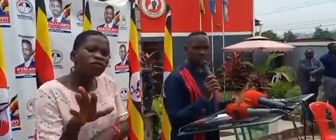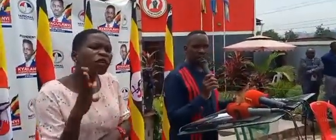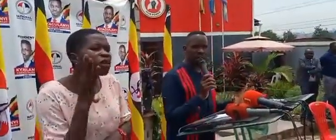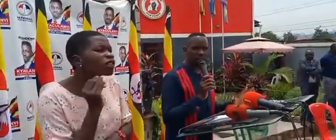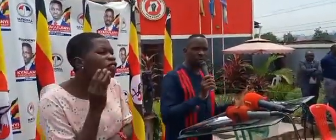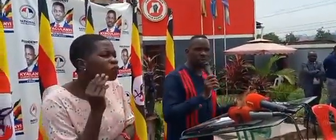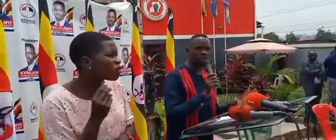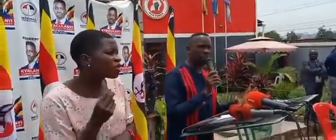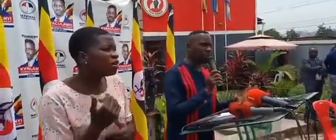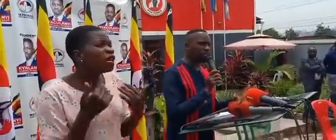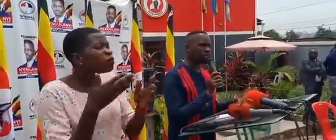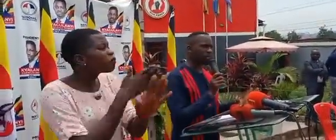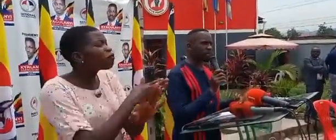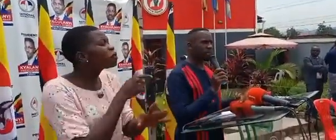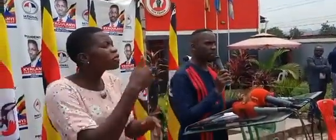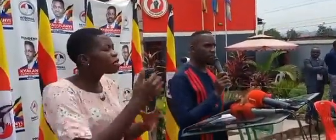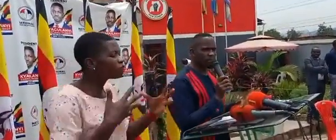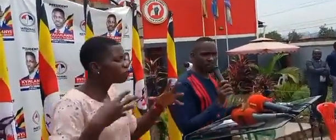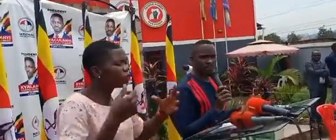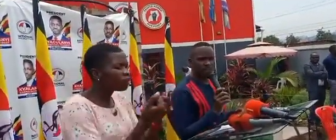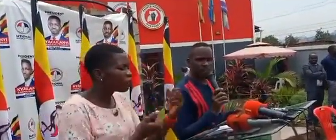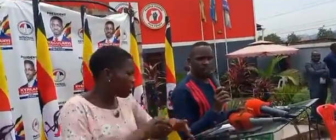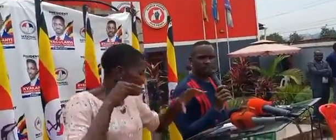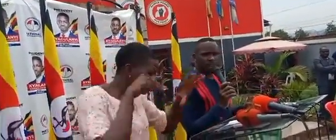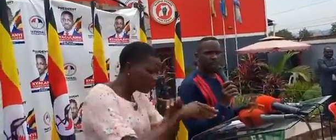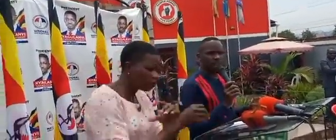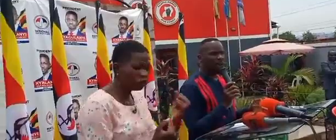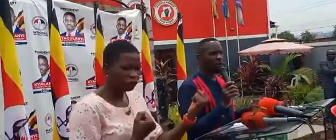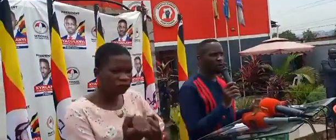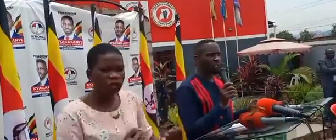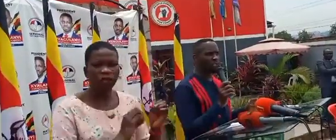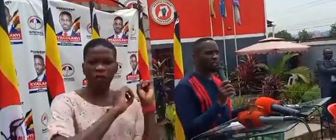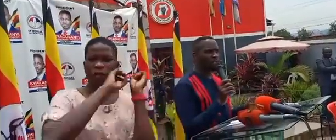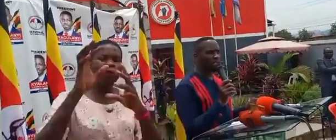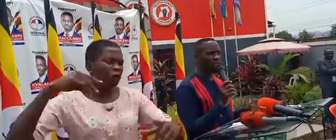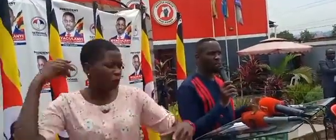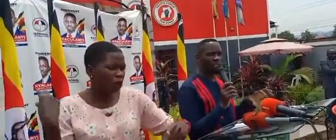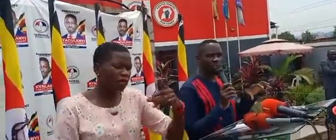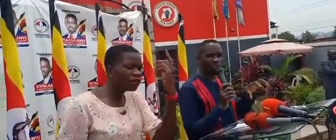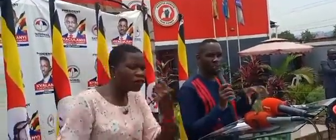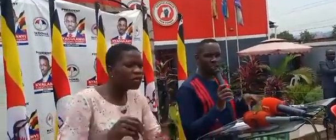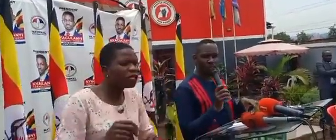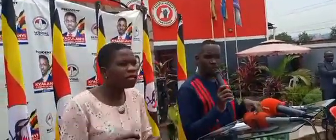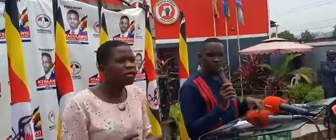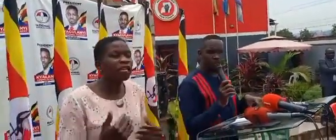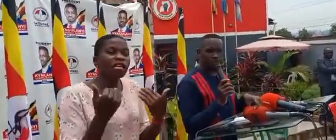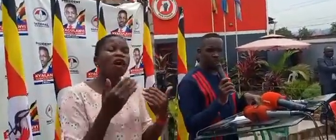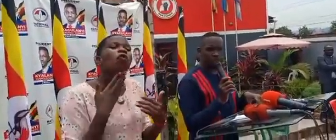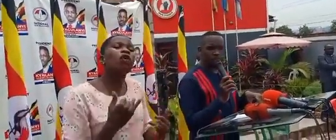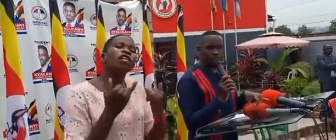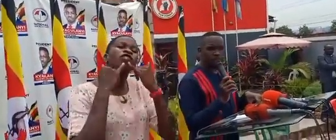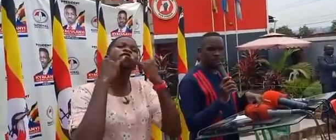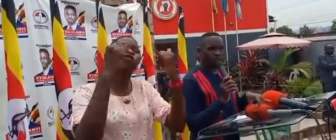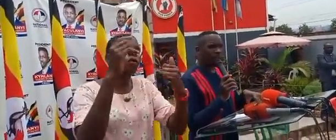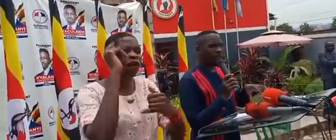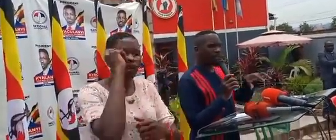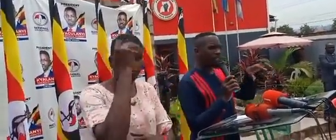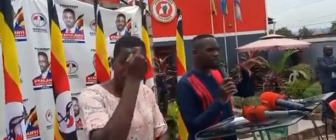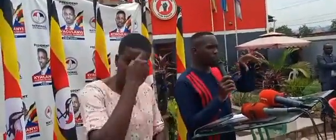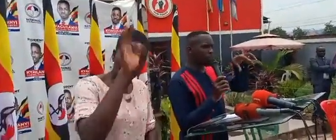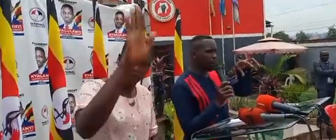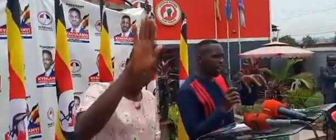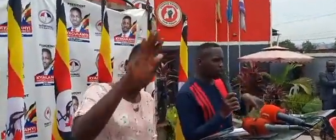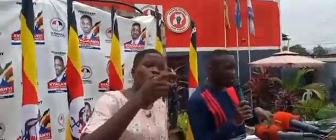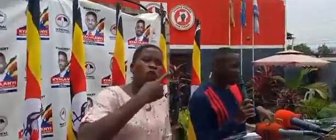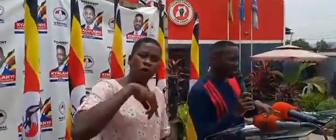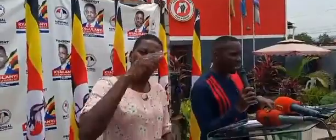knew. And now we want to put the state on notice that we know what you're doing. And